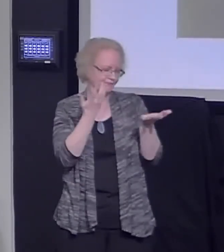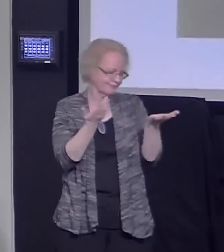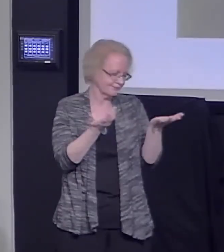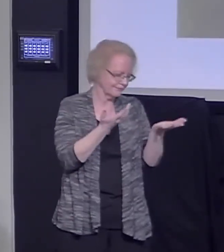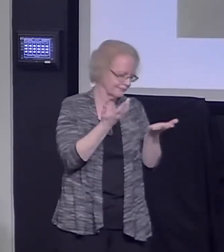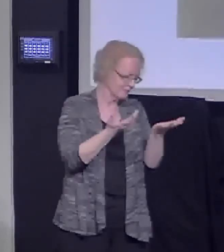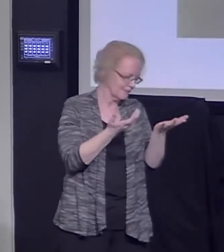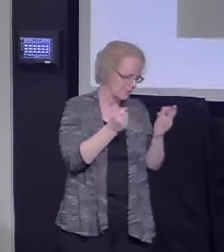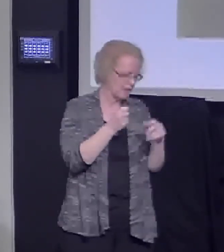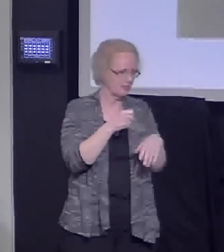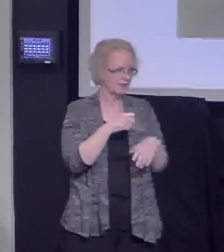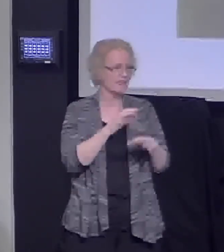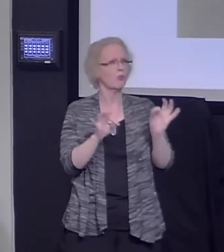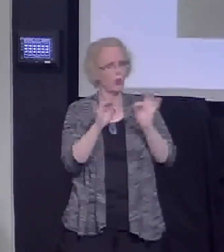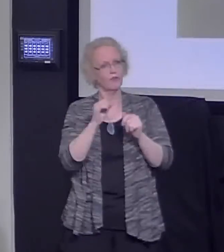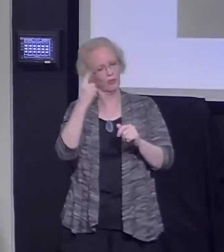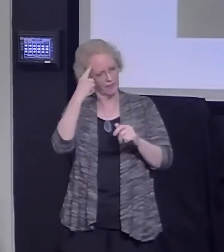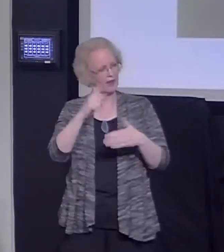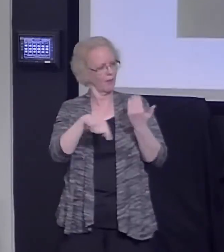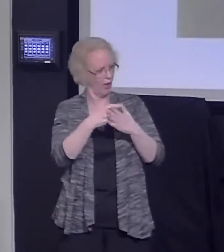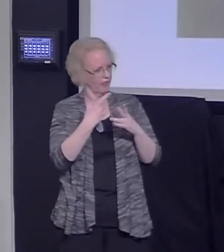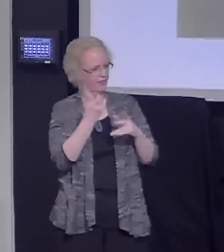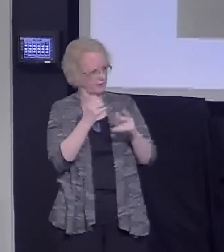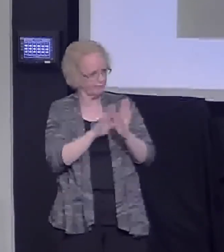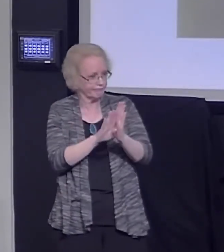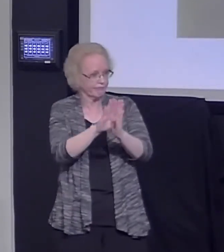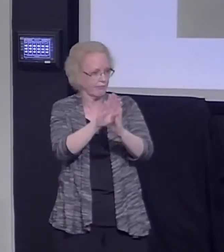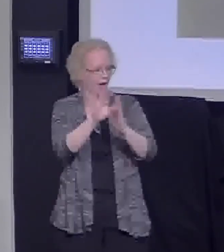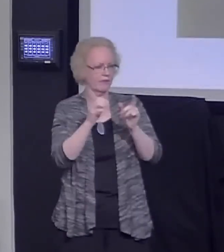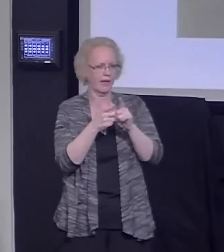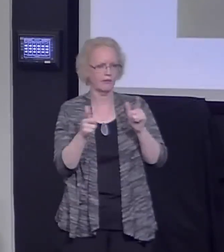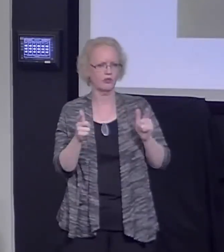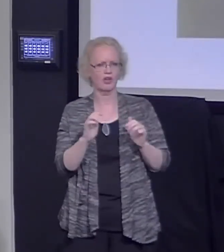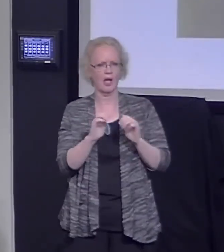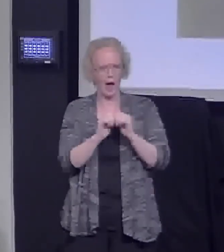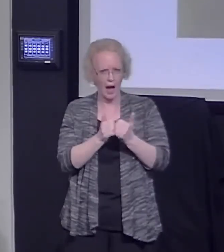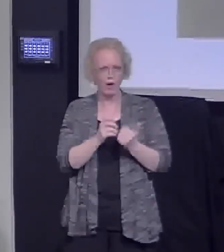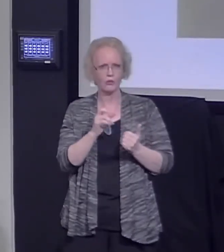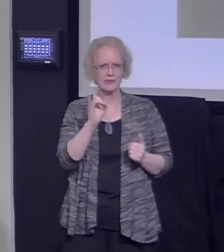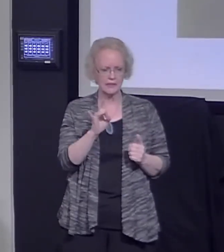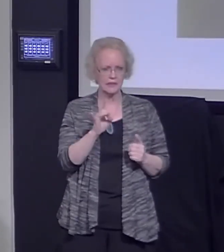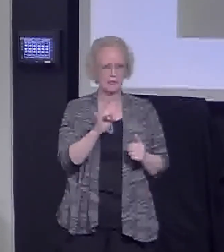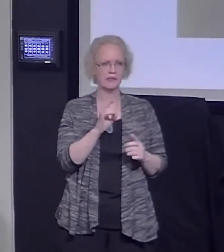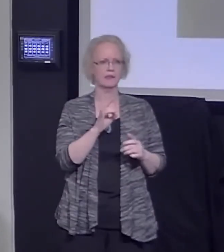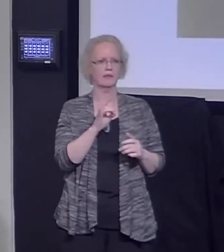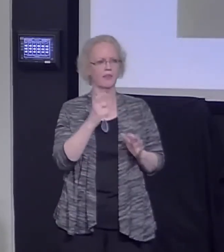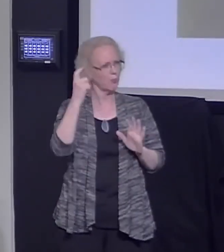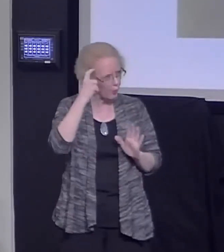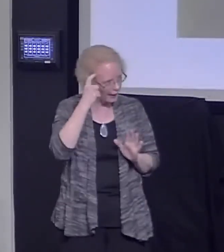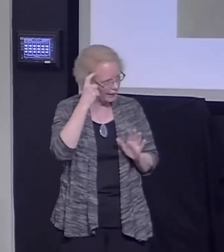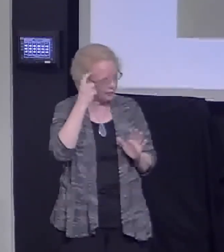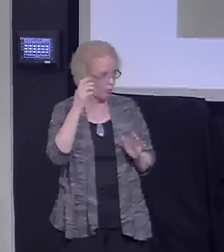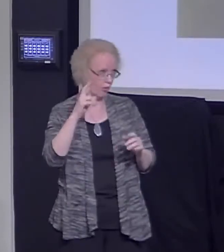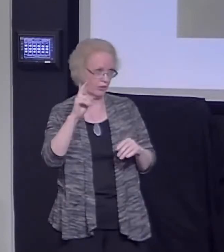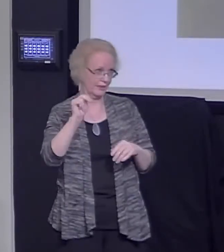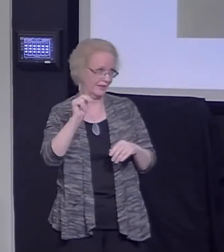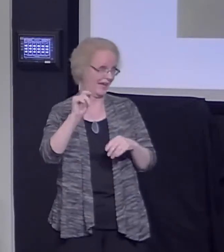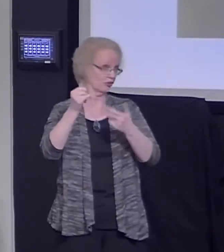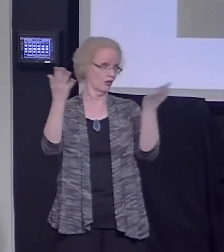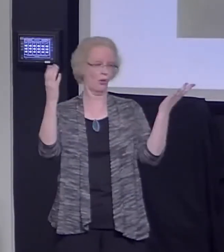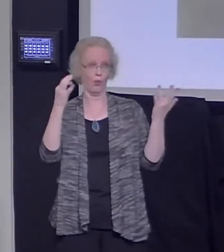if one thinks about the evolution of language. How did the brain or nature or whoever designed this get